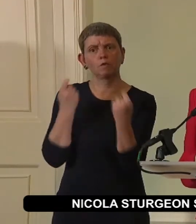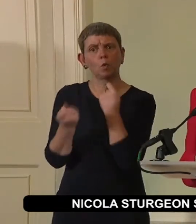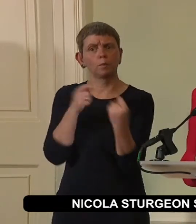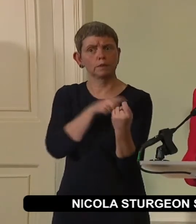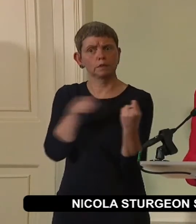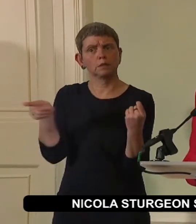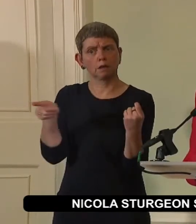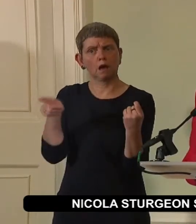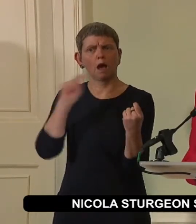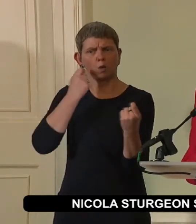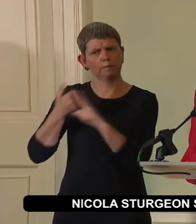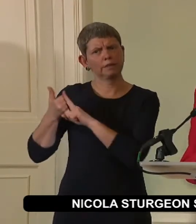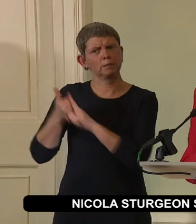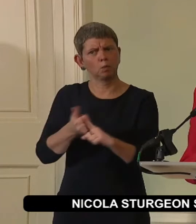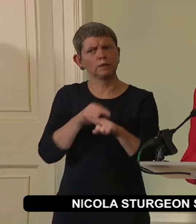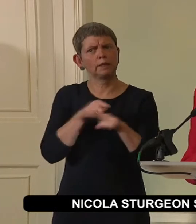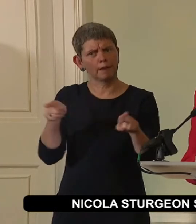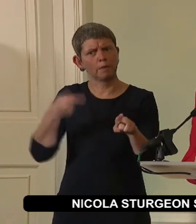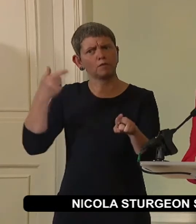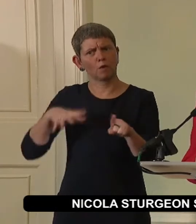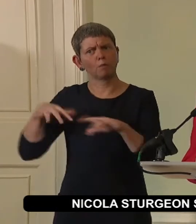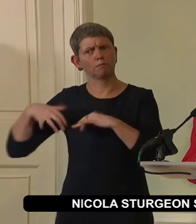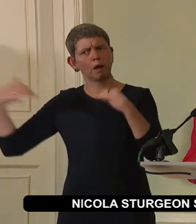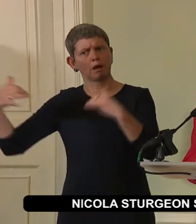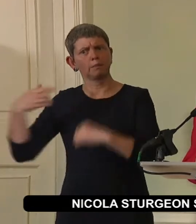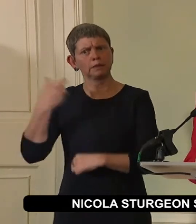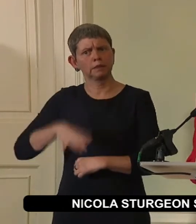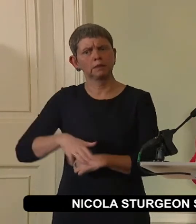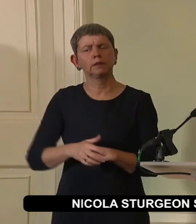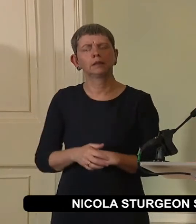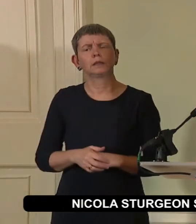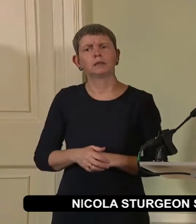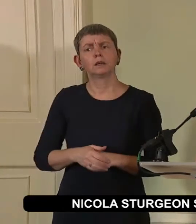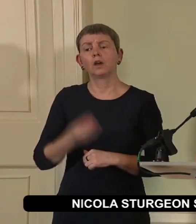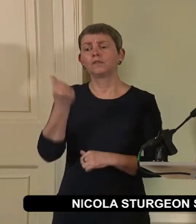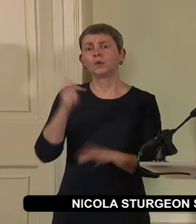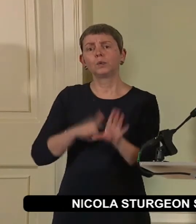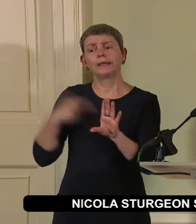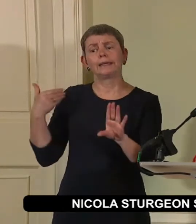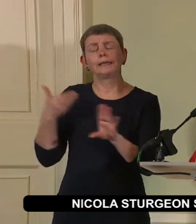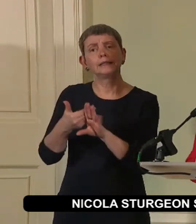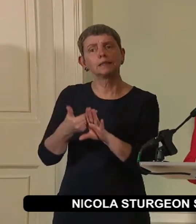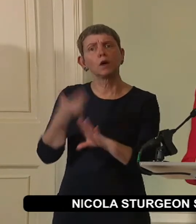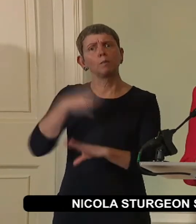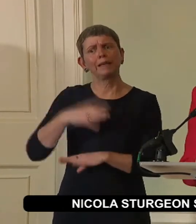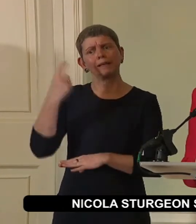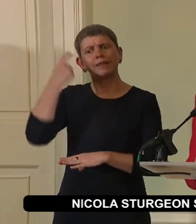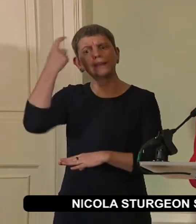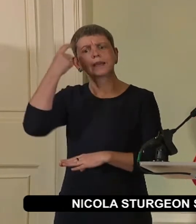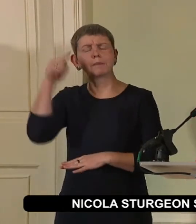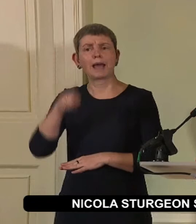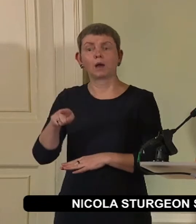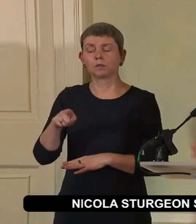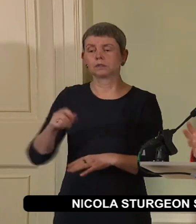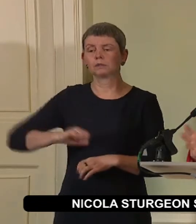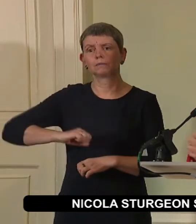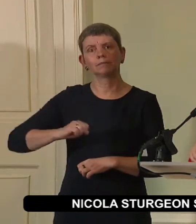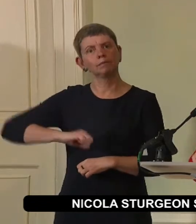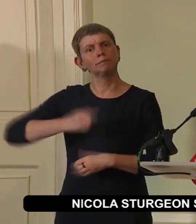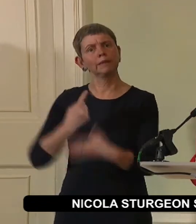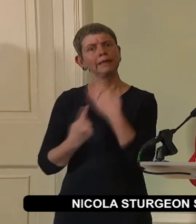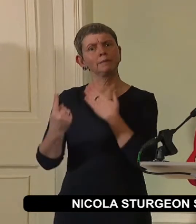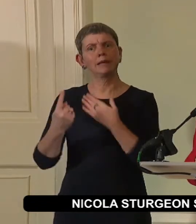the backbenches. We've also shown over these past few years what can be done with the full powers of a nation,